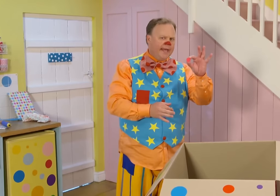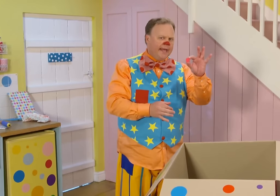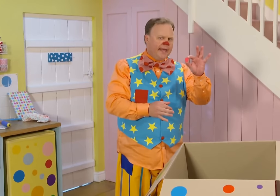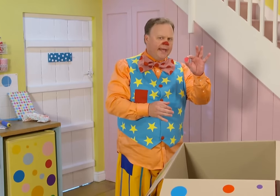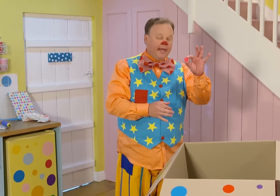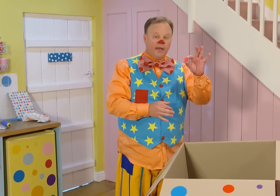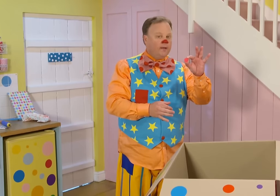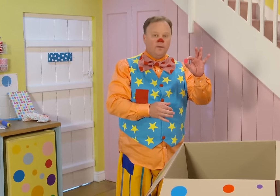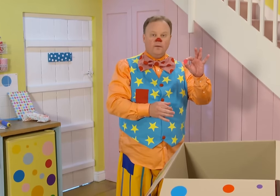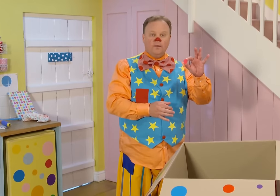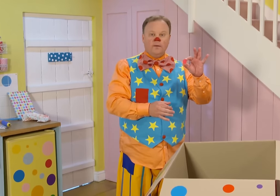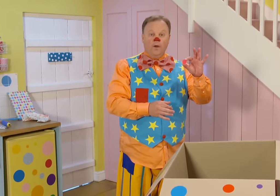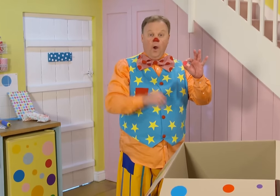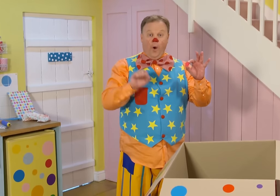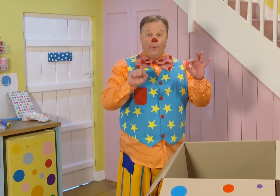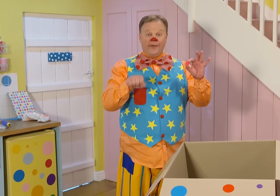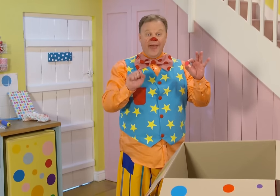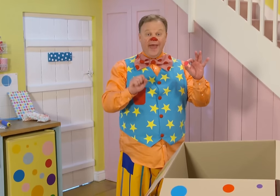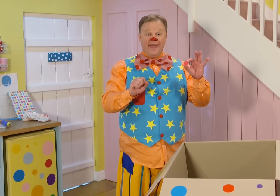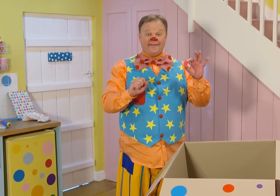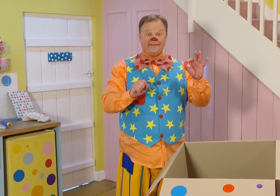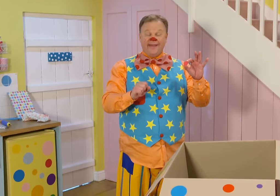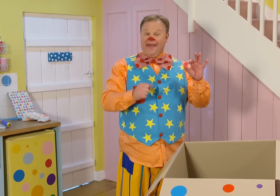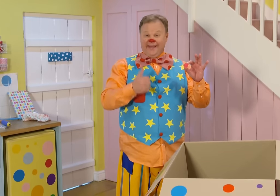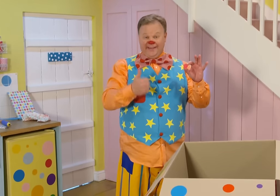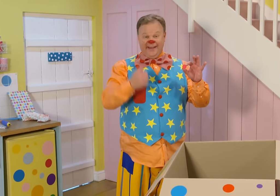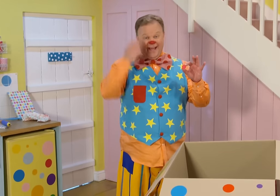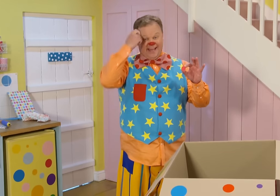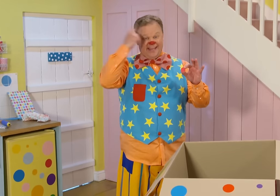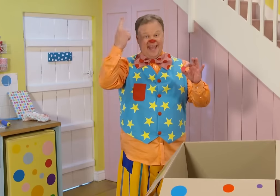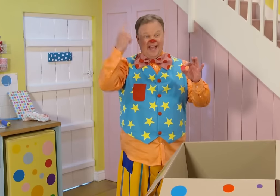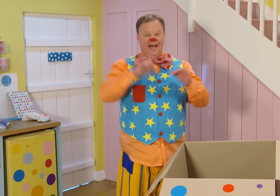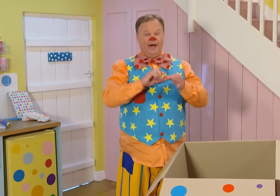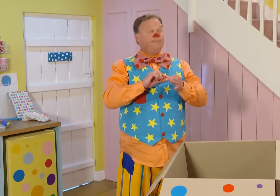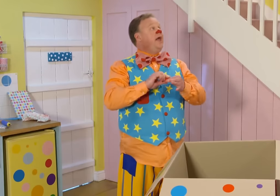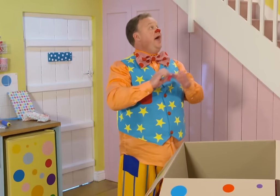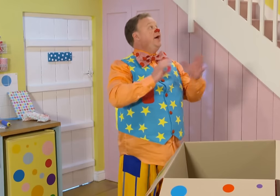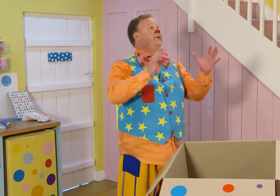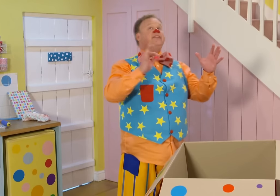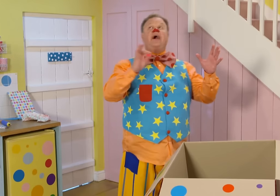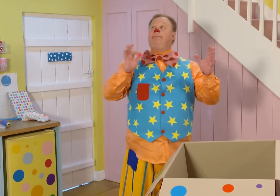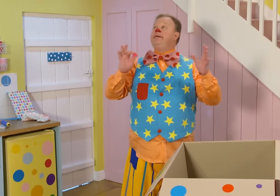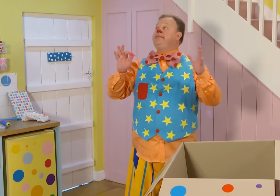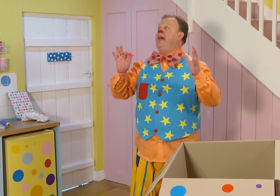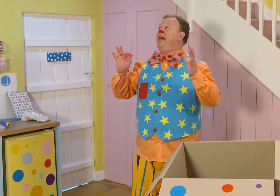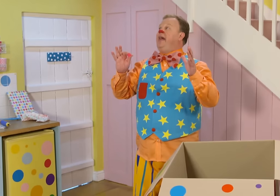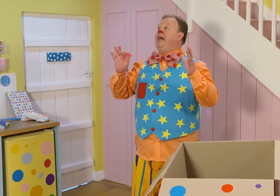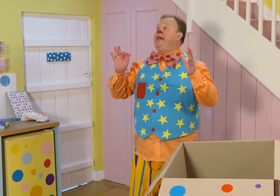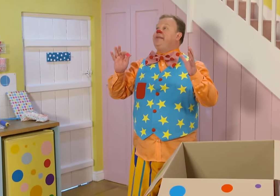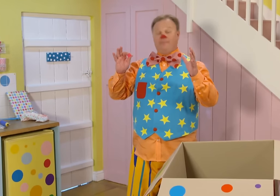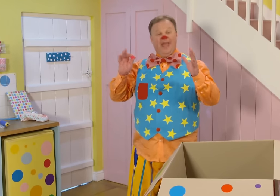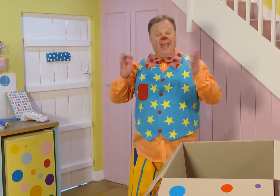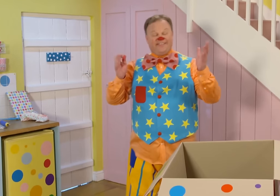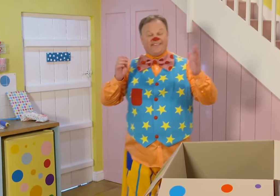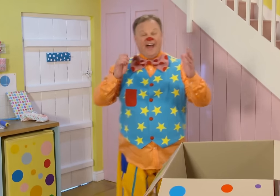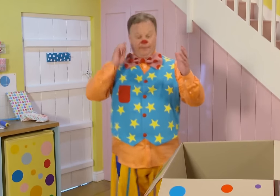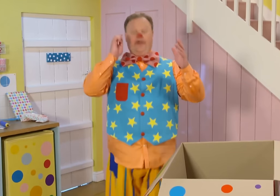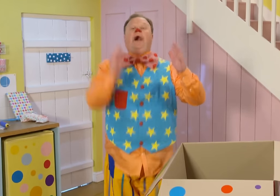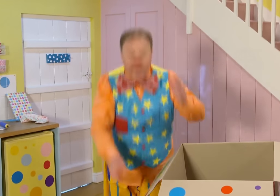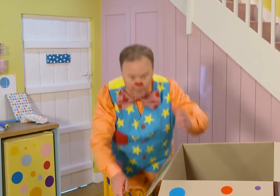catch with Tumble Ted. Oh, yes! Good idea! Oh, Tumble Ted! It's time...